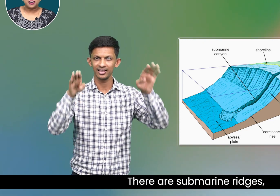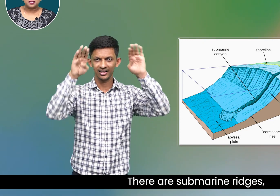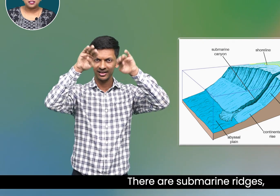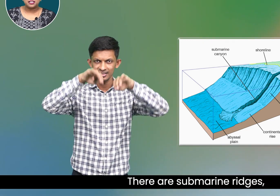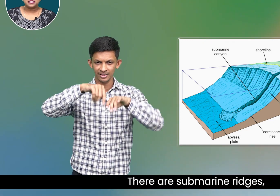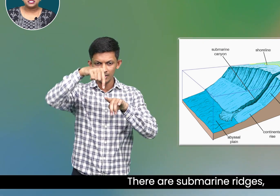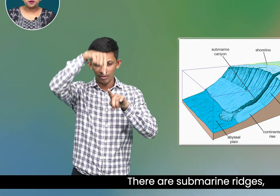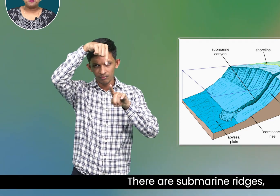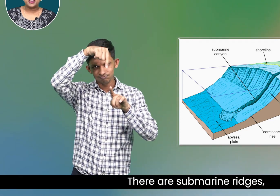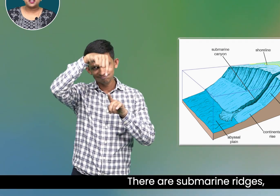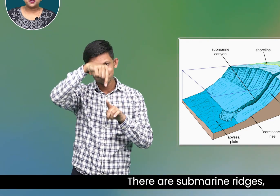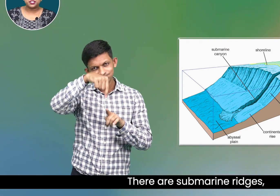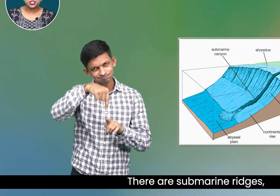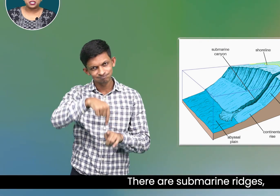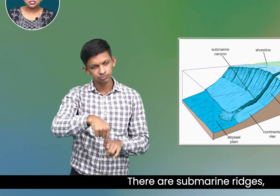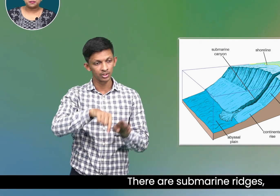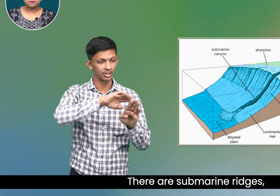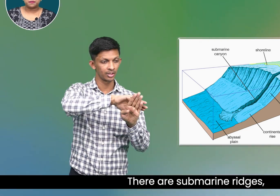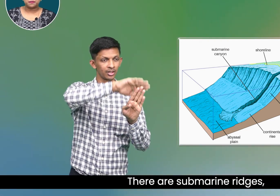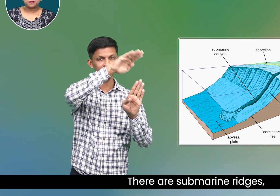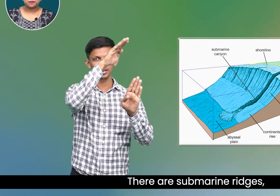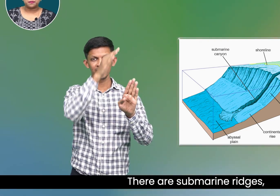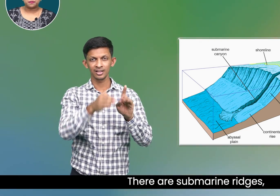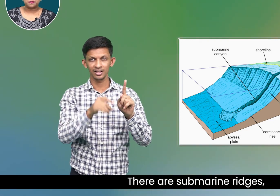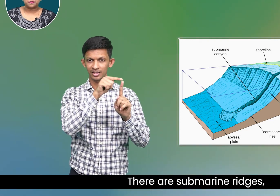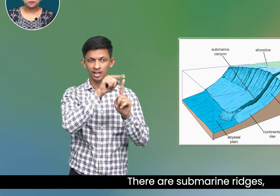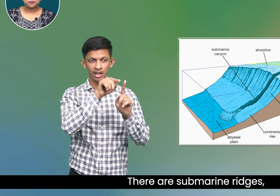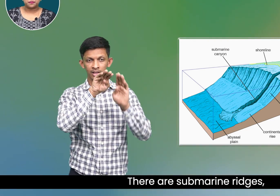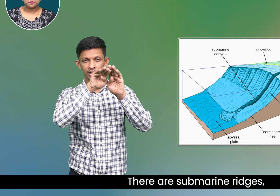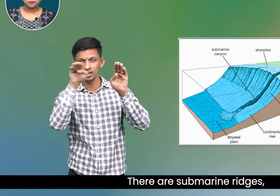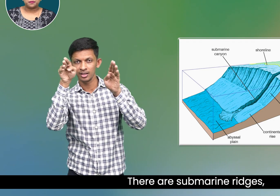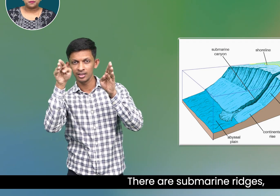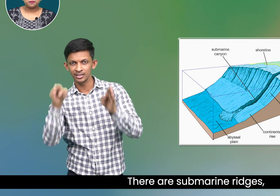There are submarine ridges,